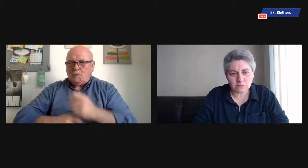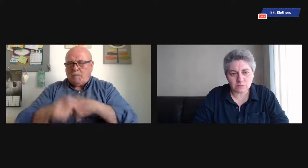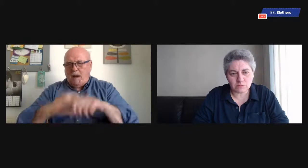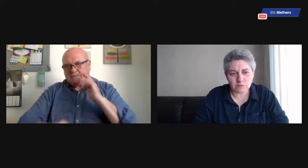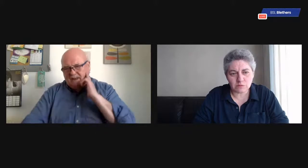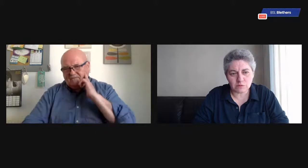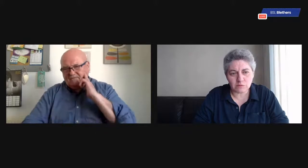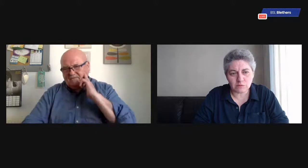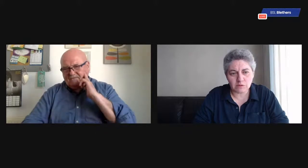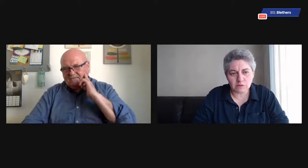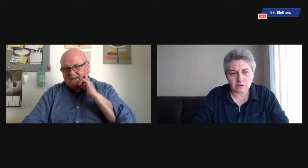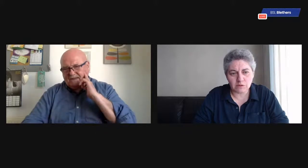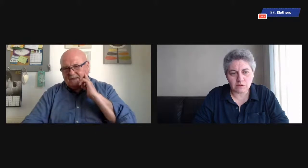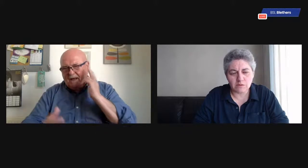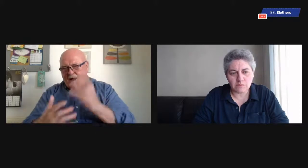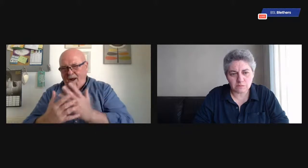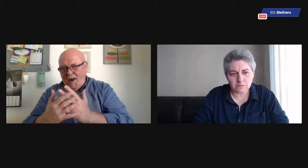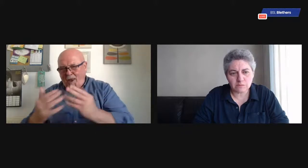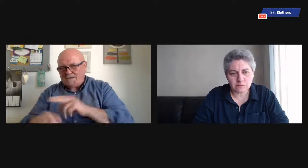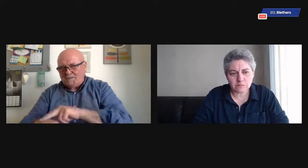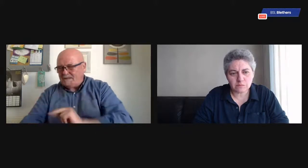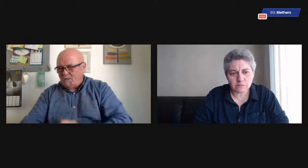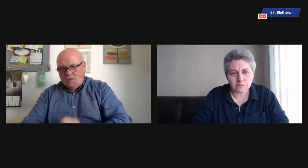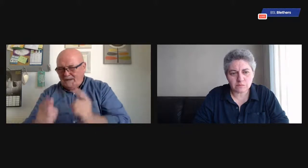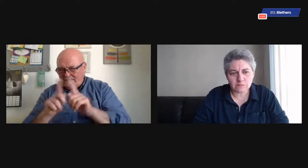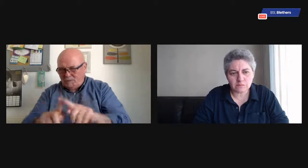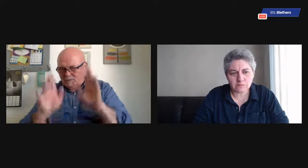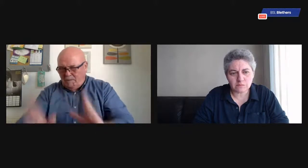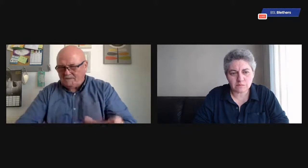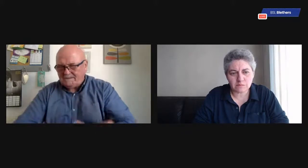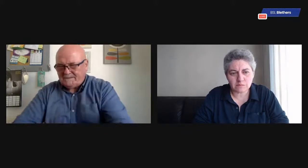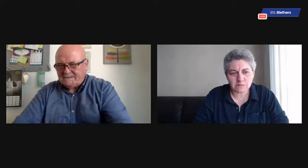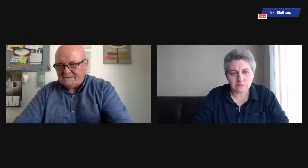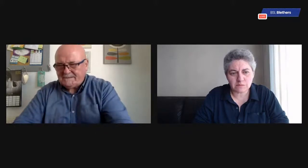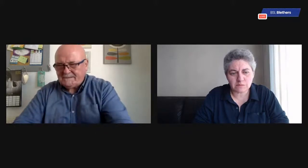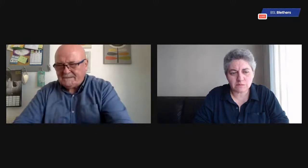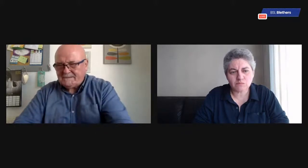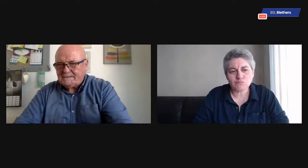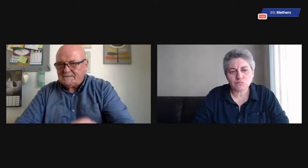and especially uh,